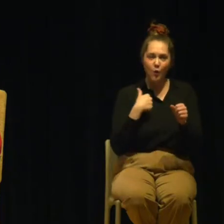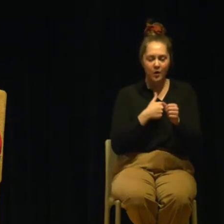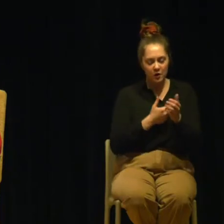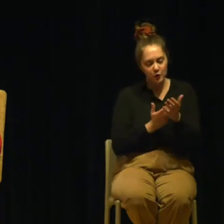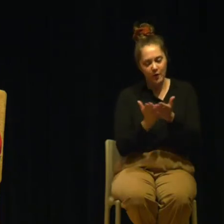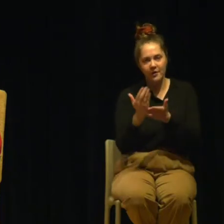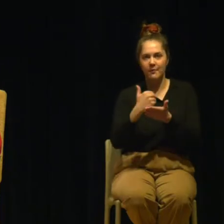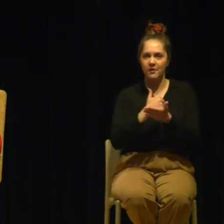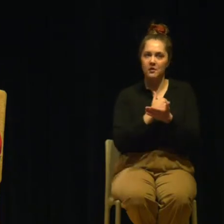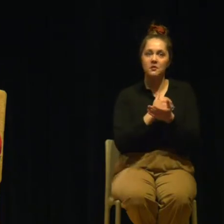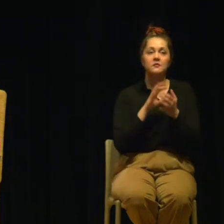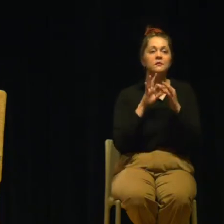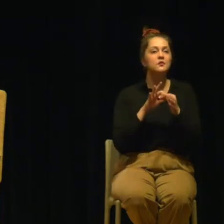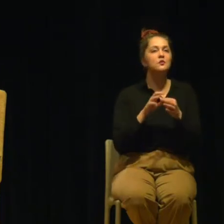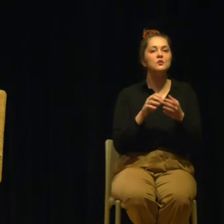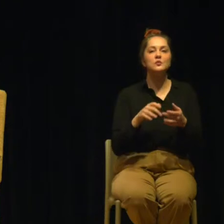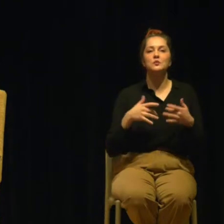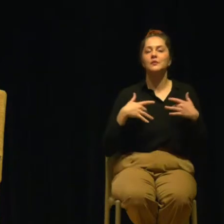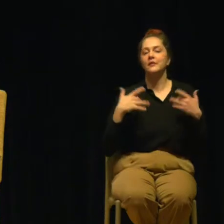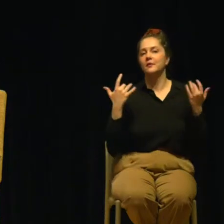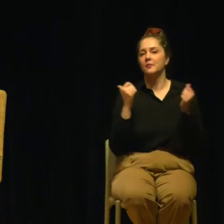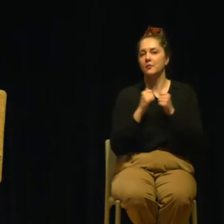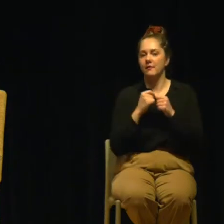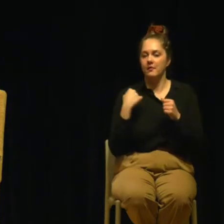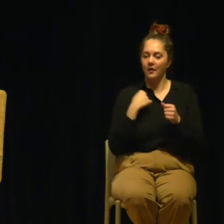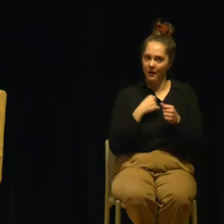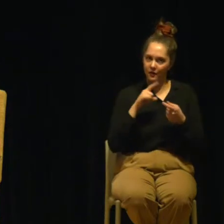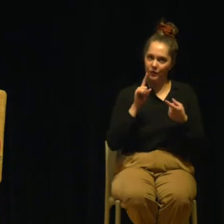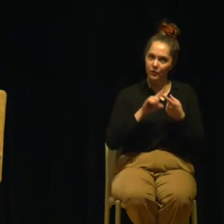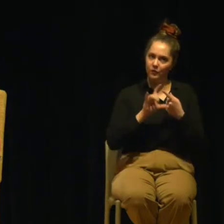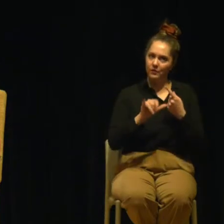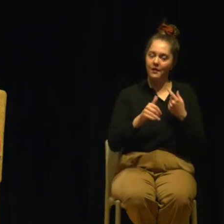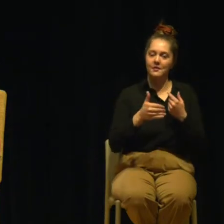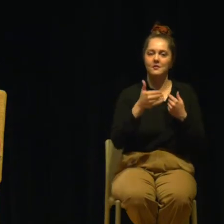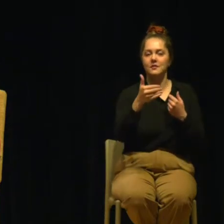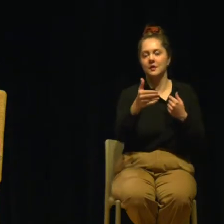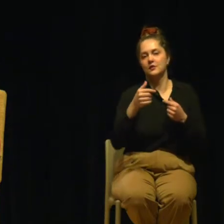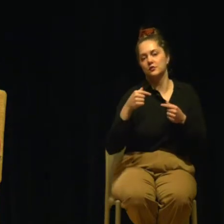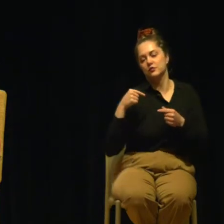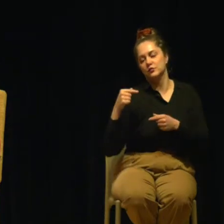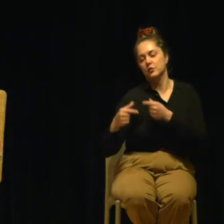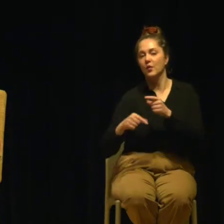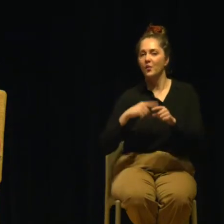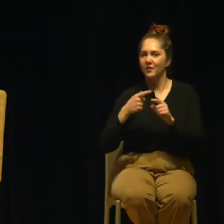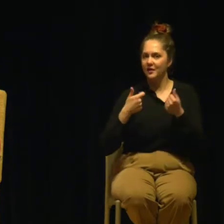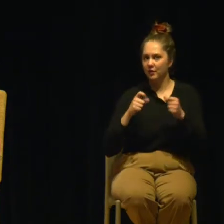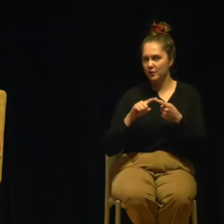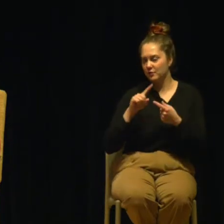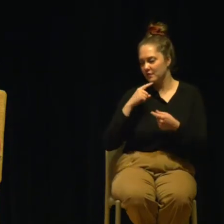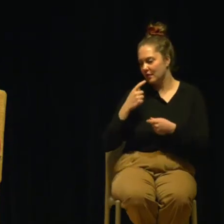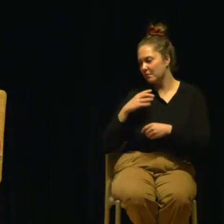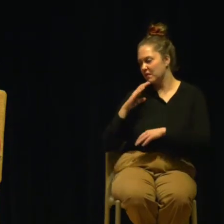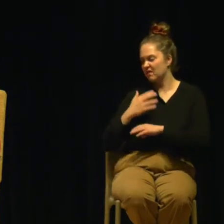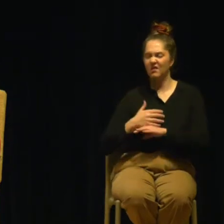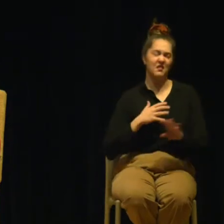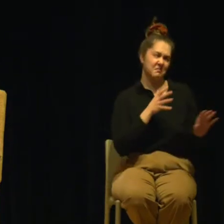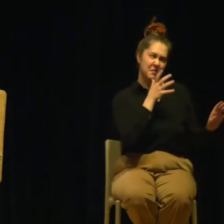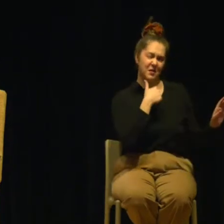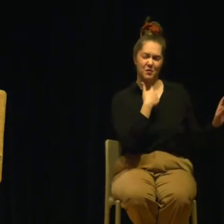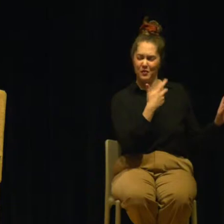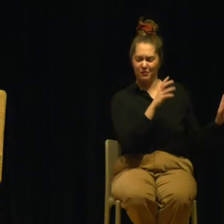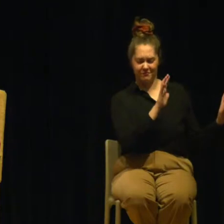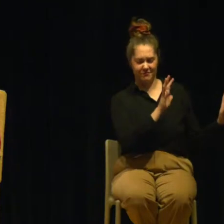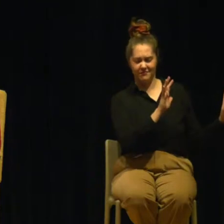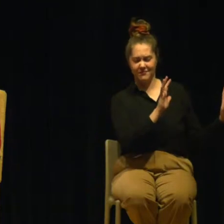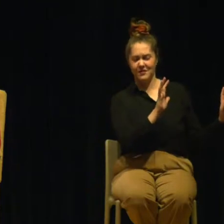transparent about what's going on with us to that next generation. Although when I try to tell my daughters, they're like, mommy, I don't want to know all this. So, but